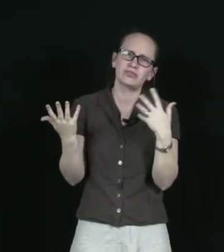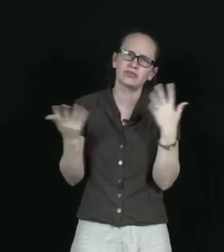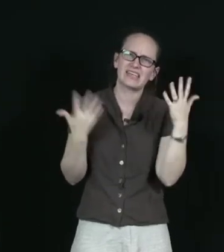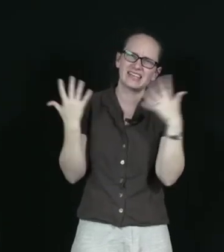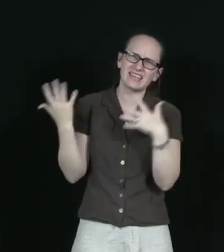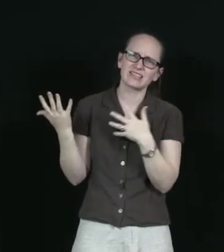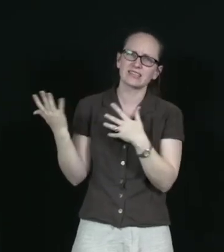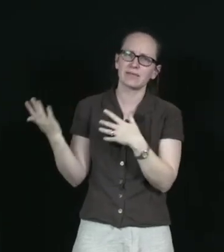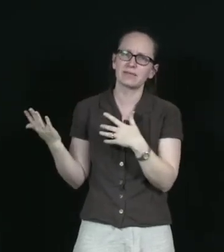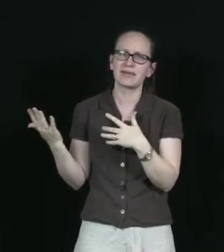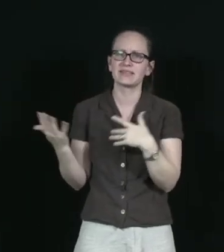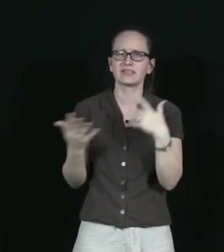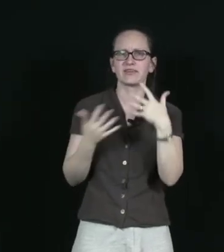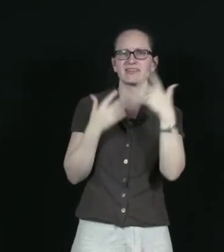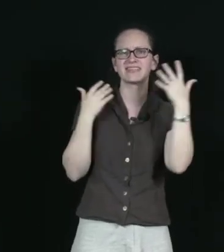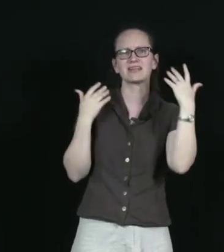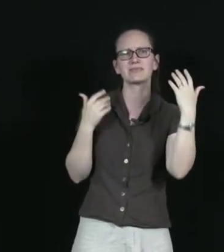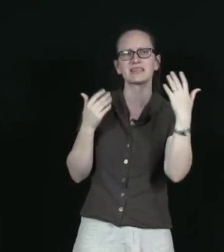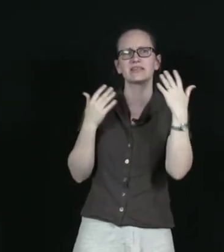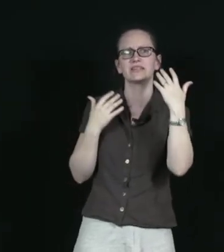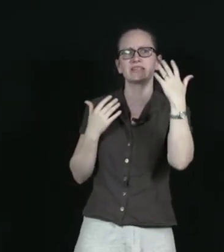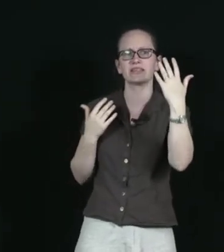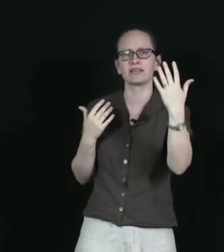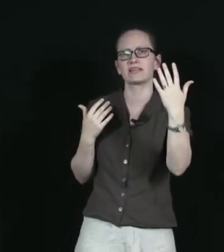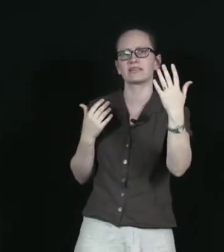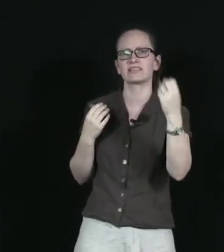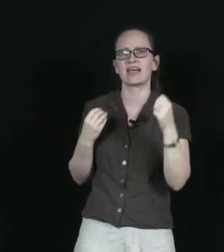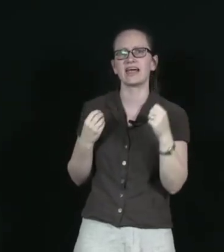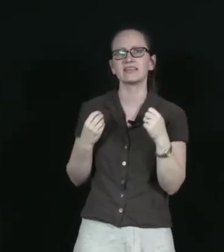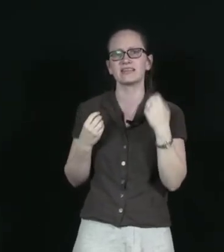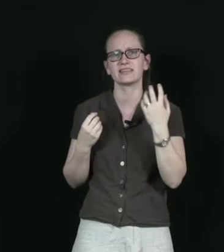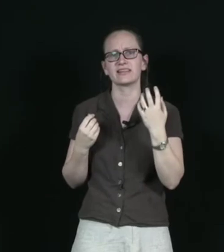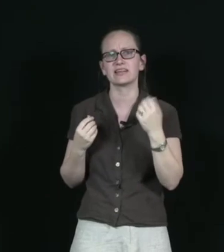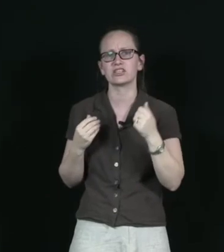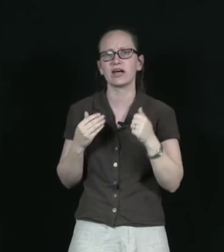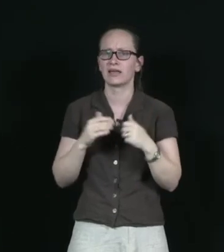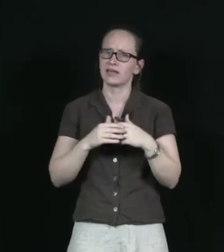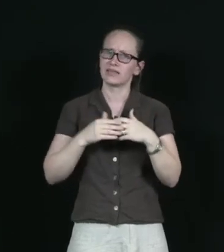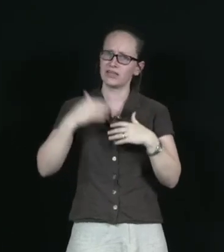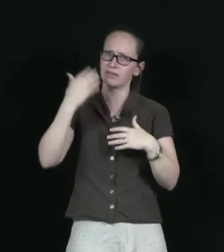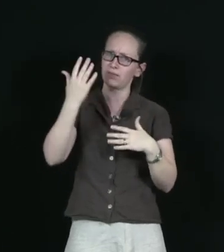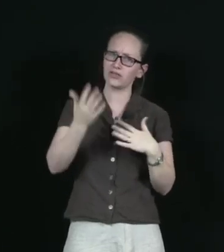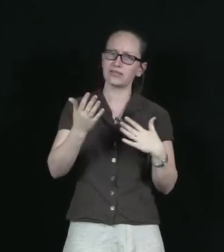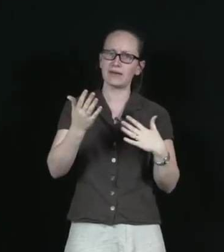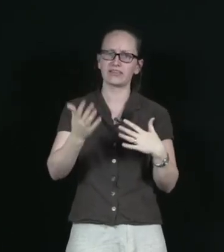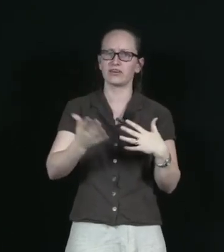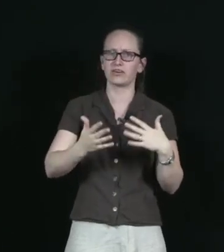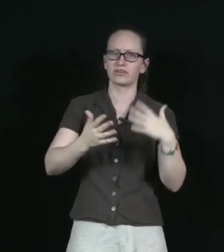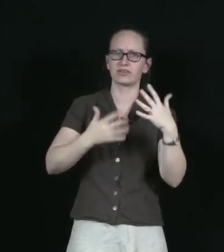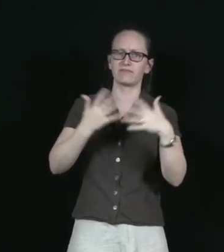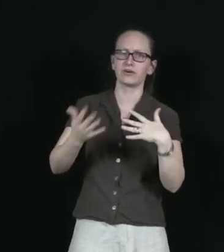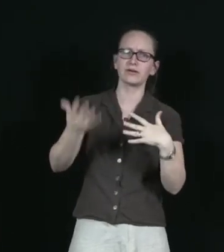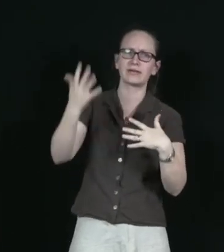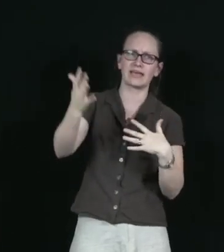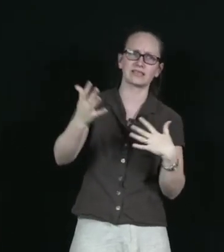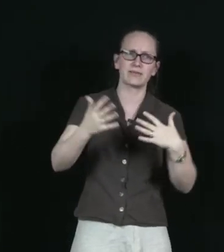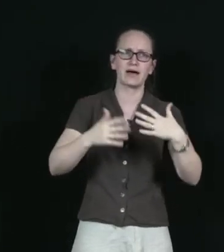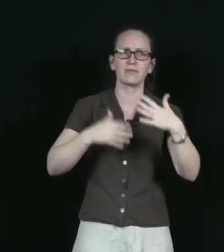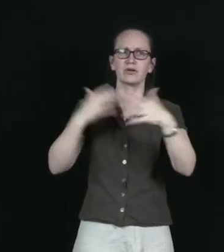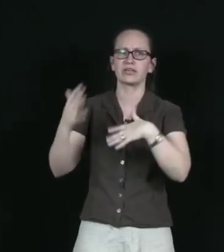optional. They're there to supplement it. So if there's something that you didn't understand in the lecture, then you can post about it on the forum and get some help, or you